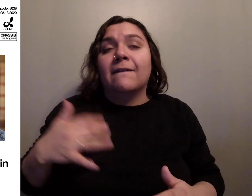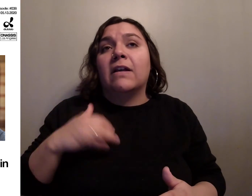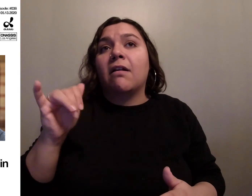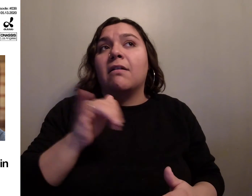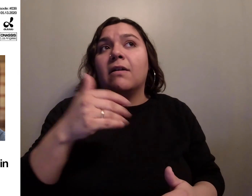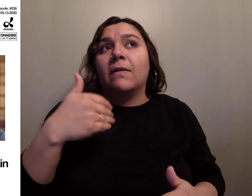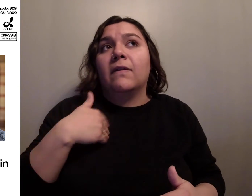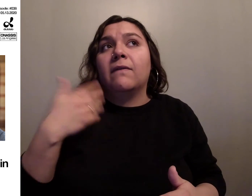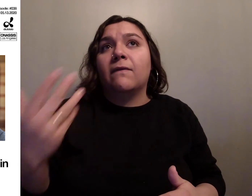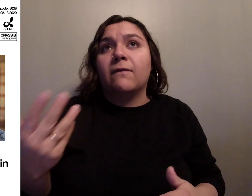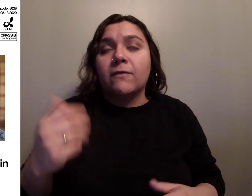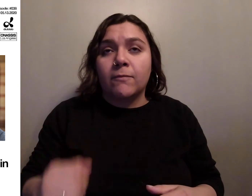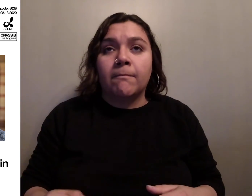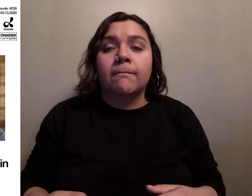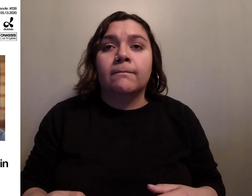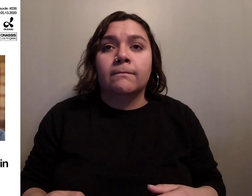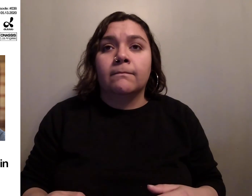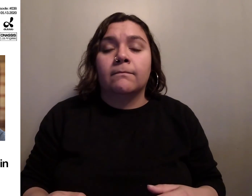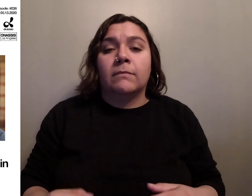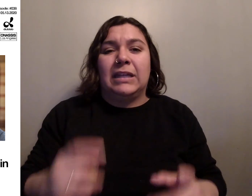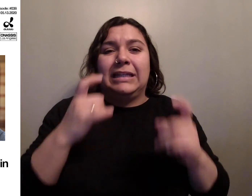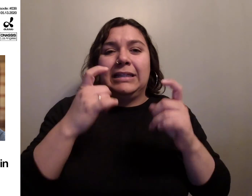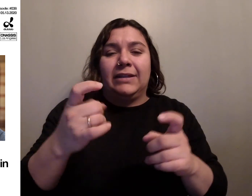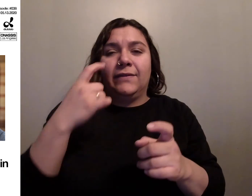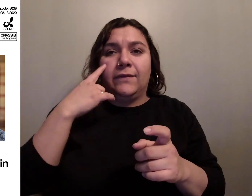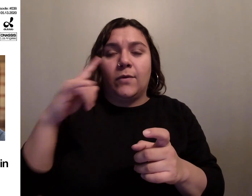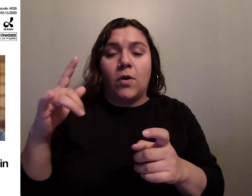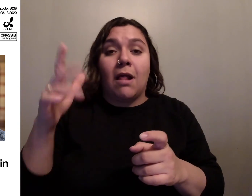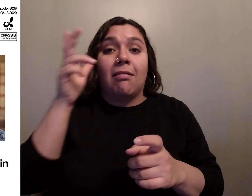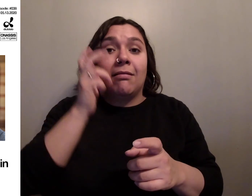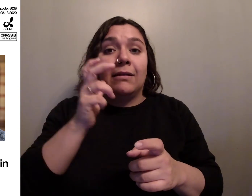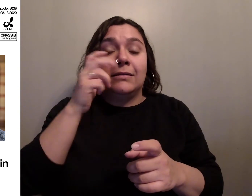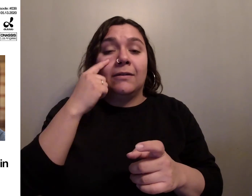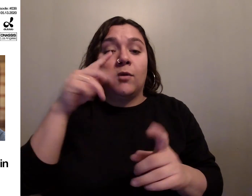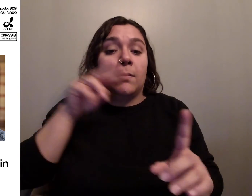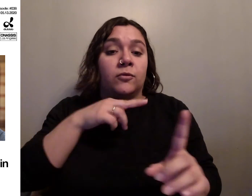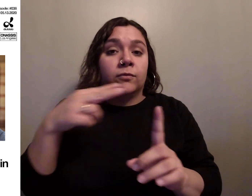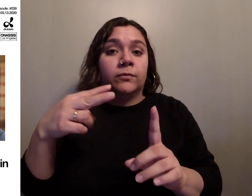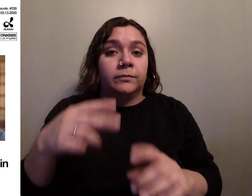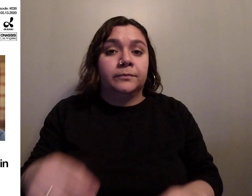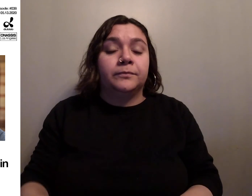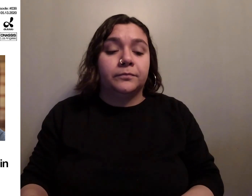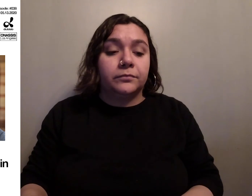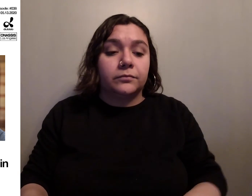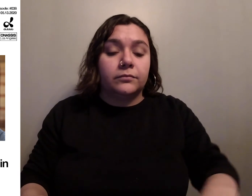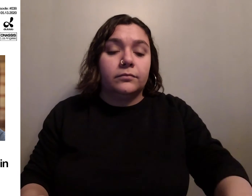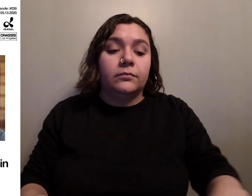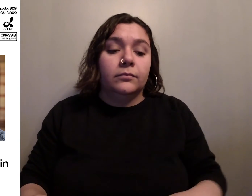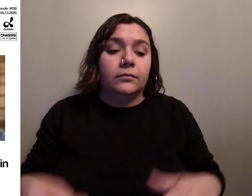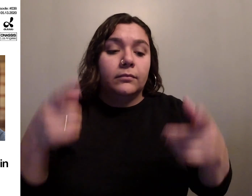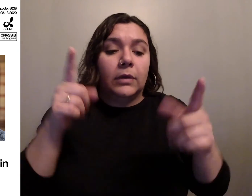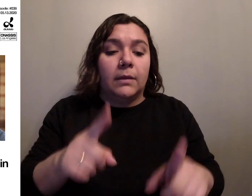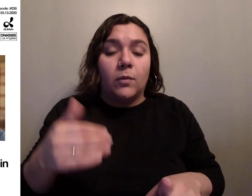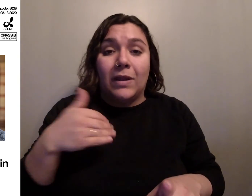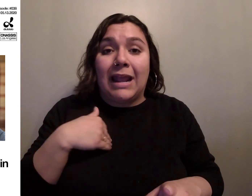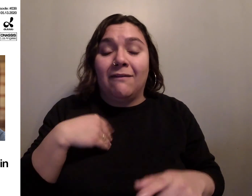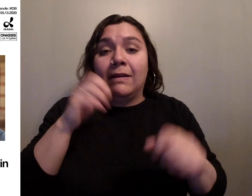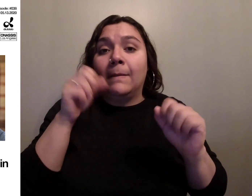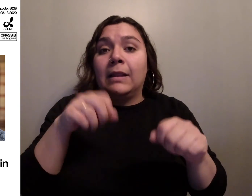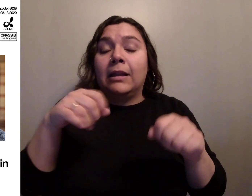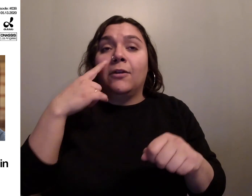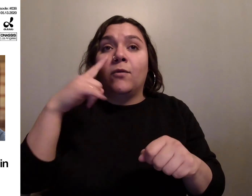change and all of these things, I feel that there is some gift of listening for